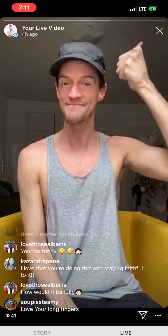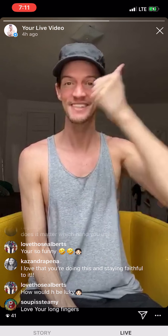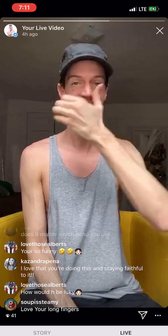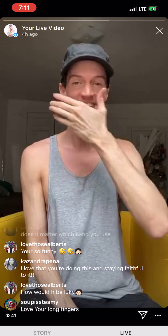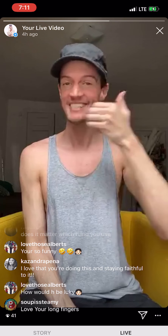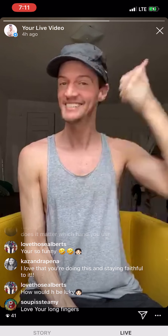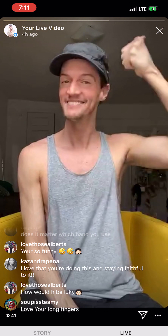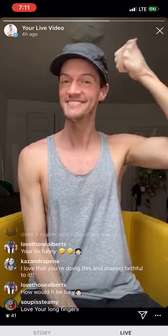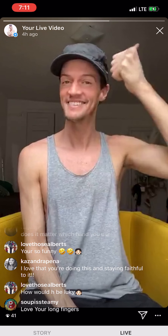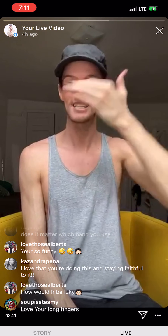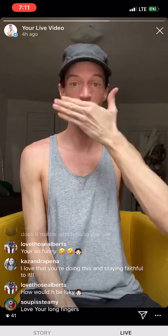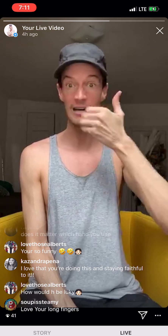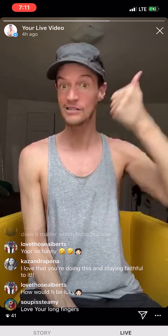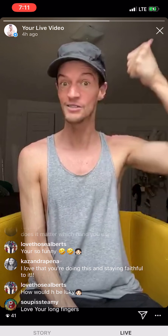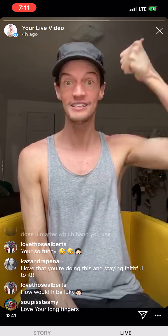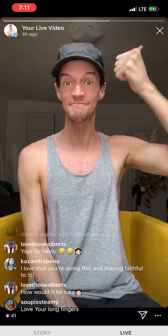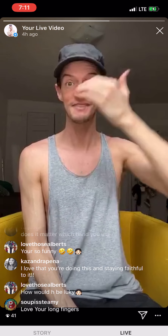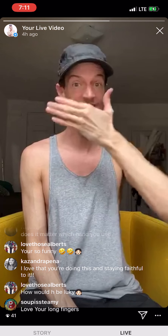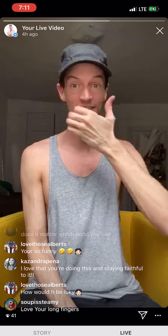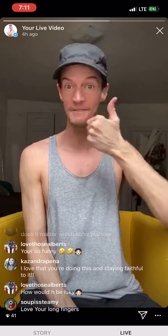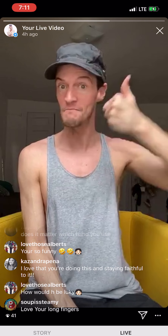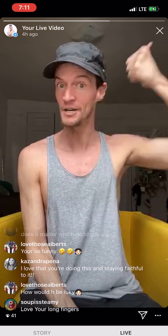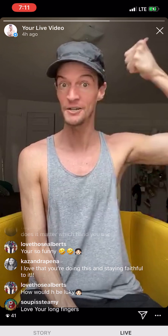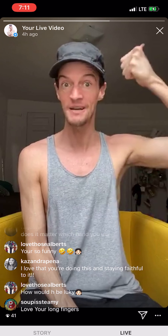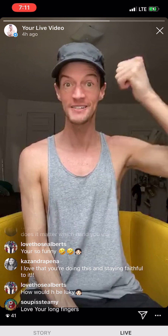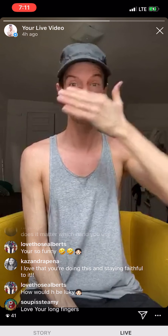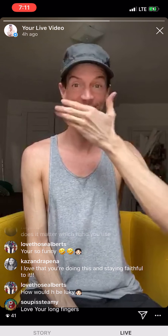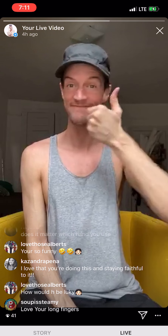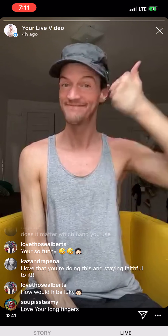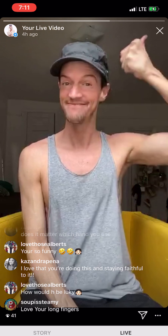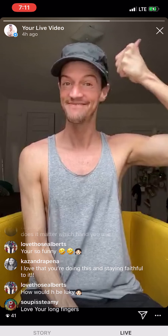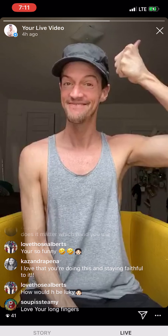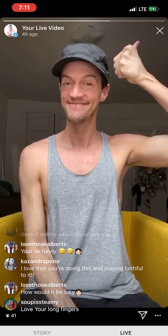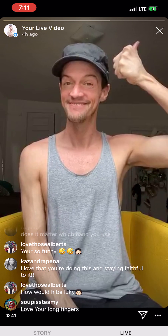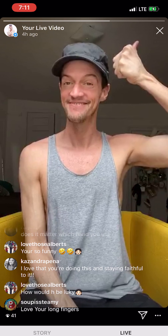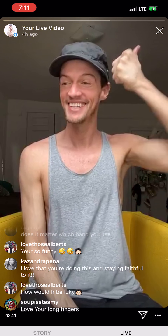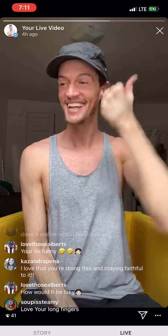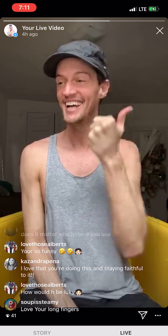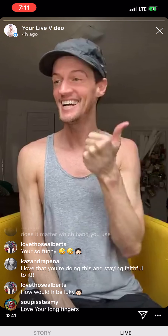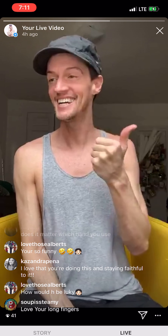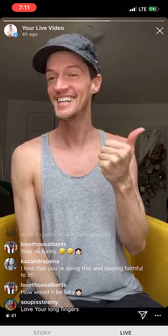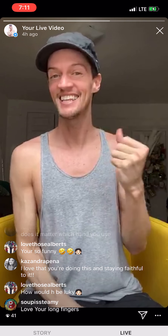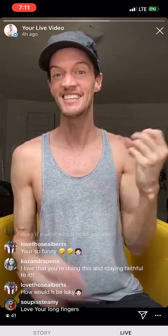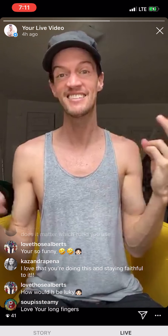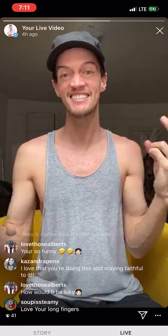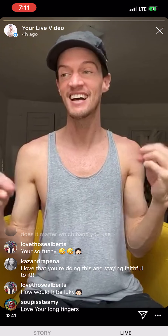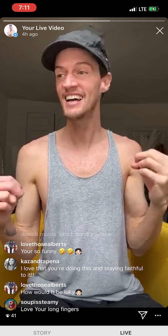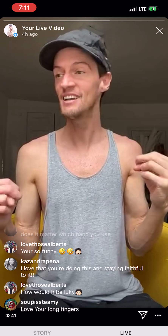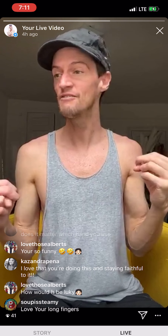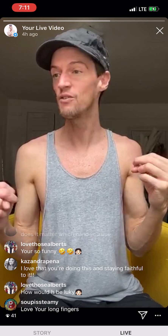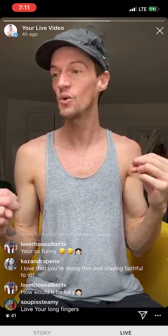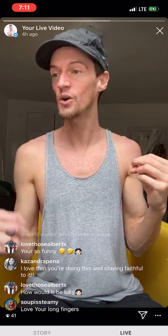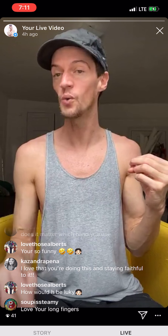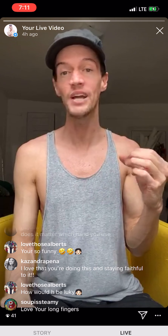Yep. That smile goes up. Things are getting better and better. Uh, the sign for wish.